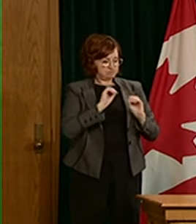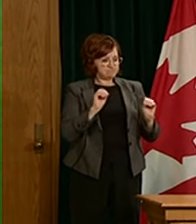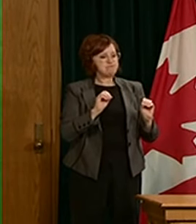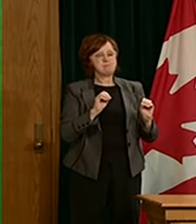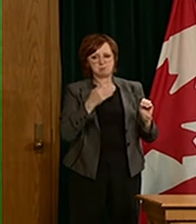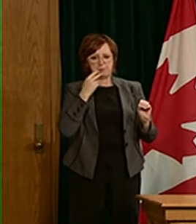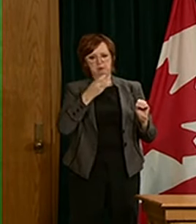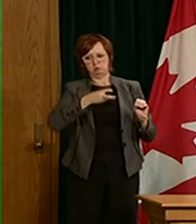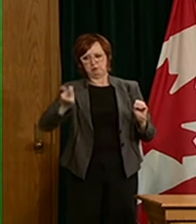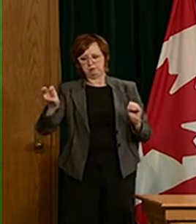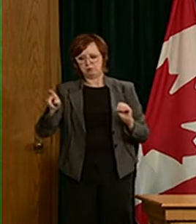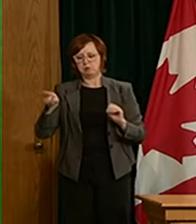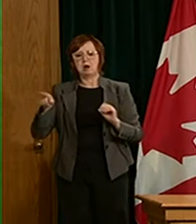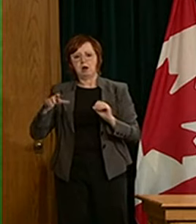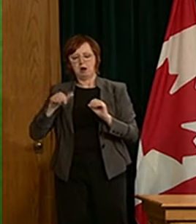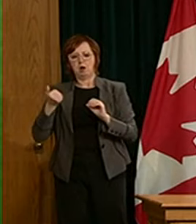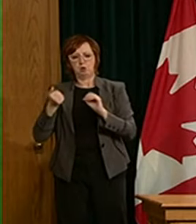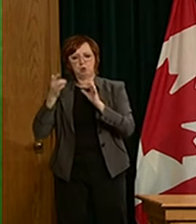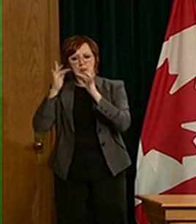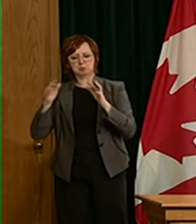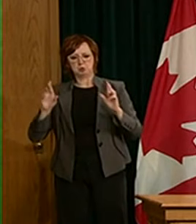for Saskatoon as noted.